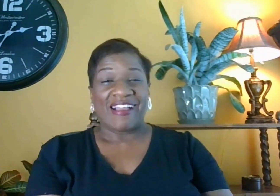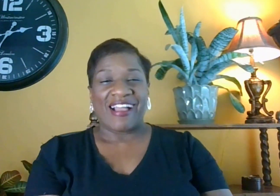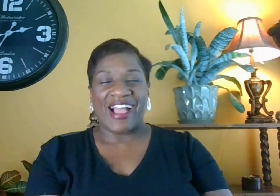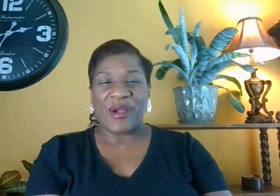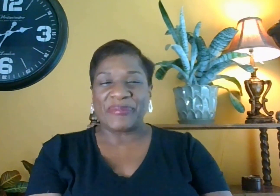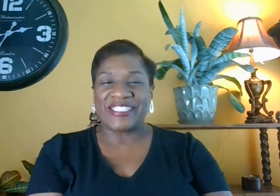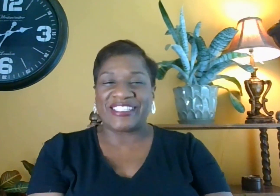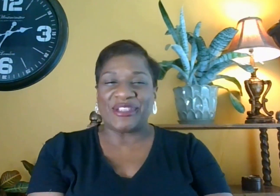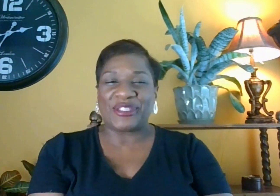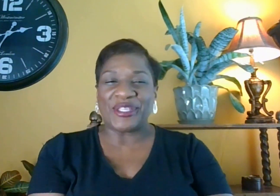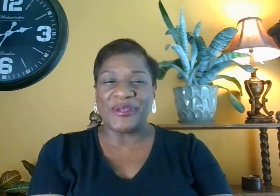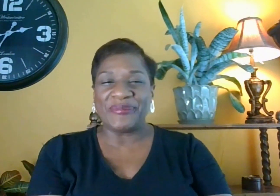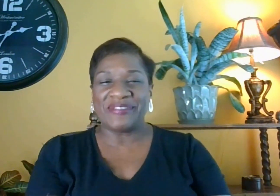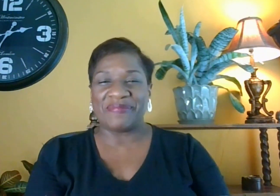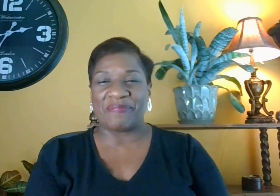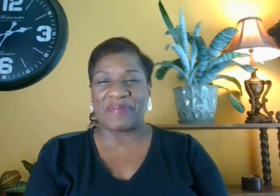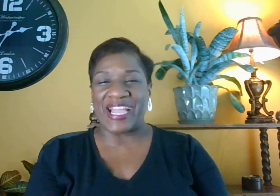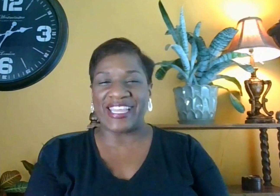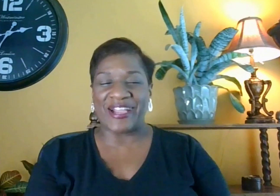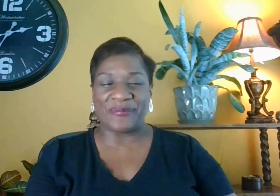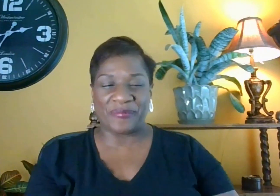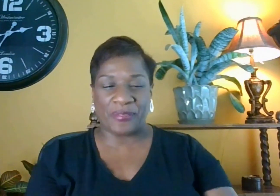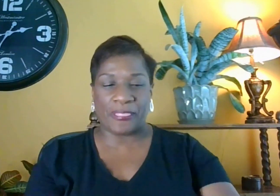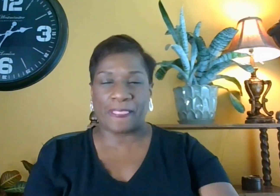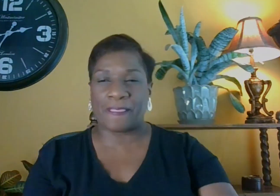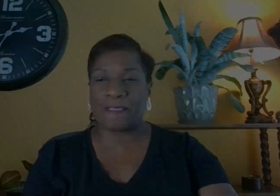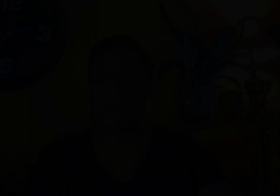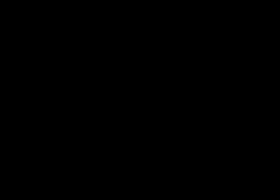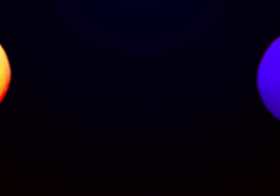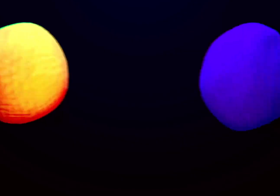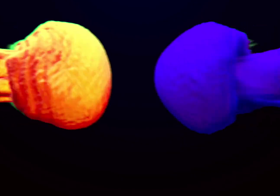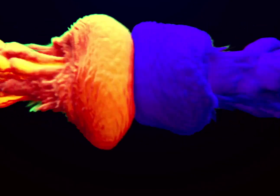job. I hope to see you soon. Bye now.